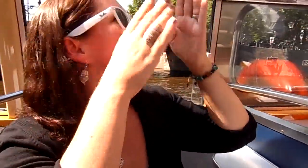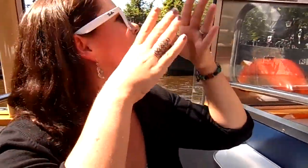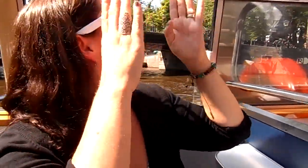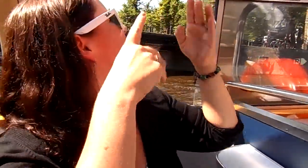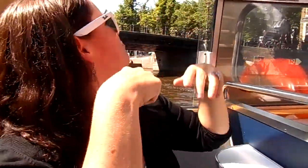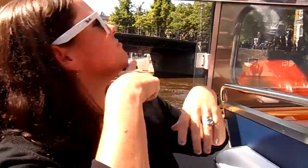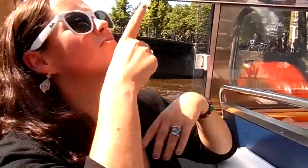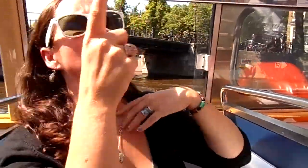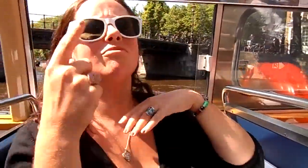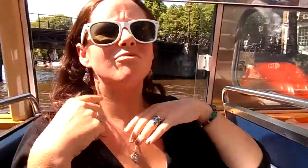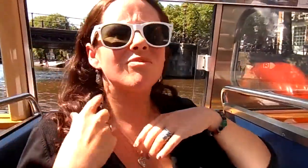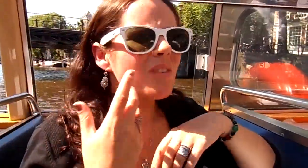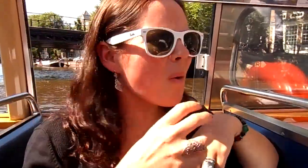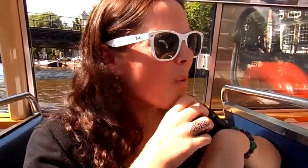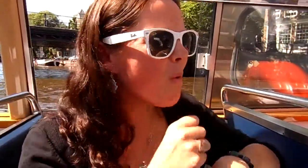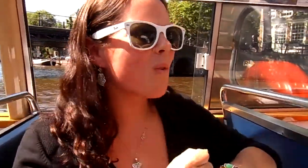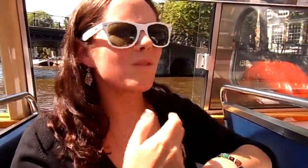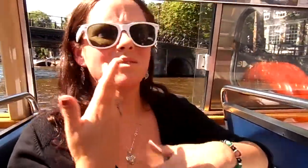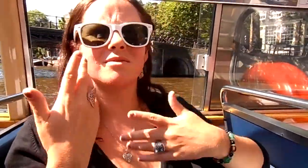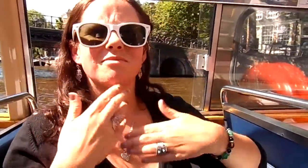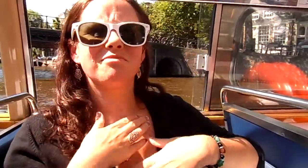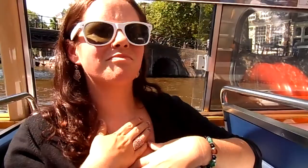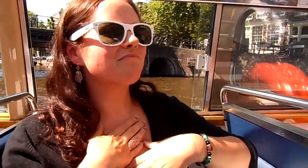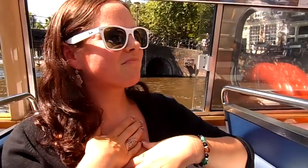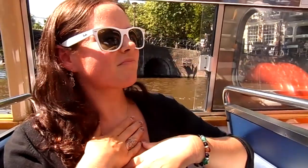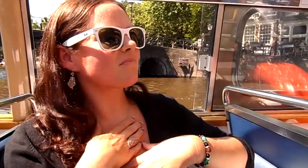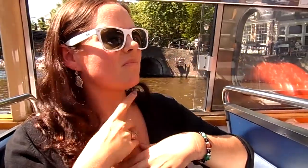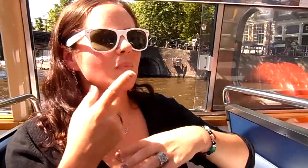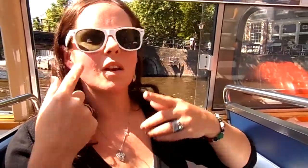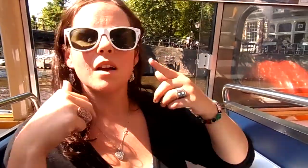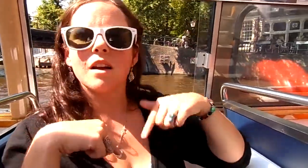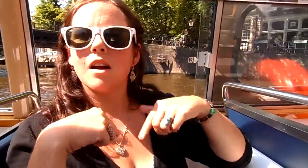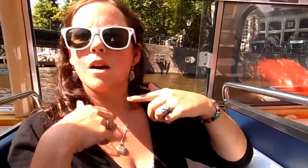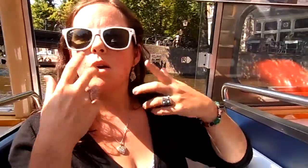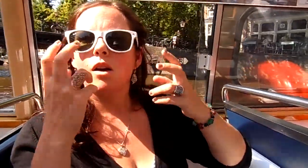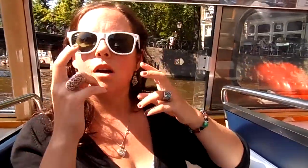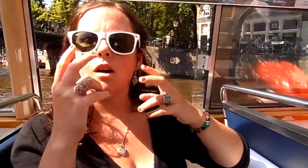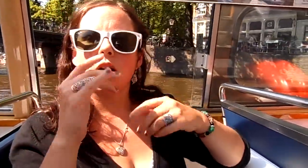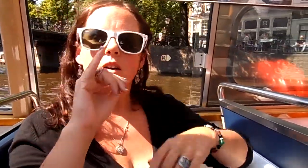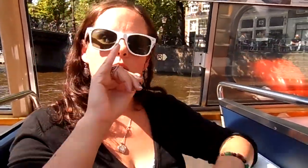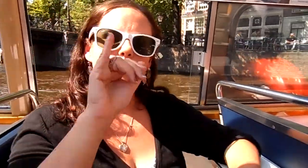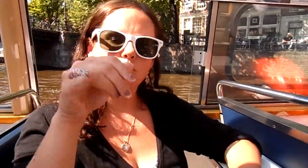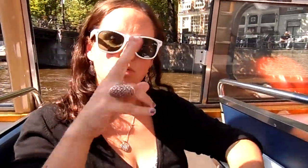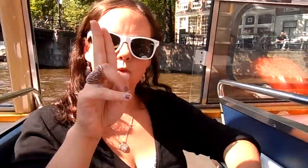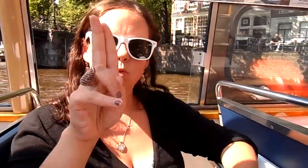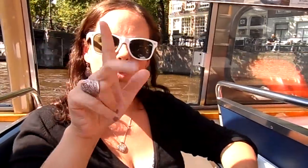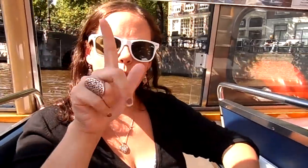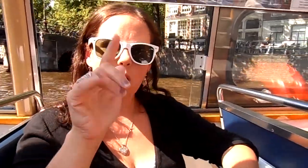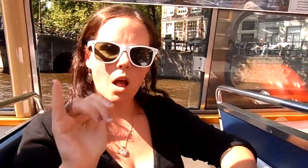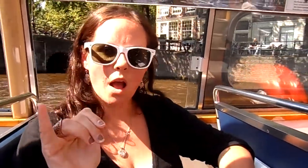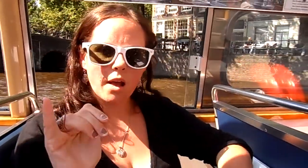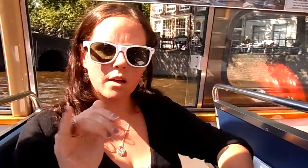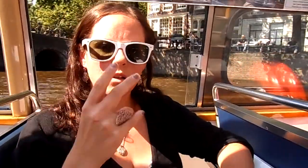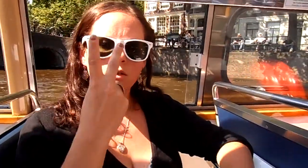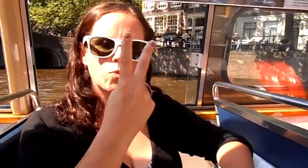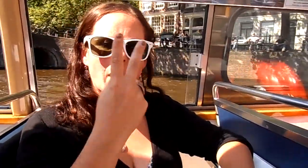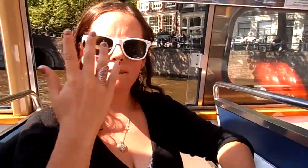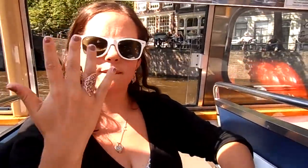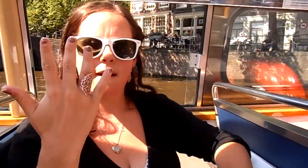house, everything goes in and out through the window. The stairs of these houses were so narrow because houses on the